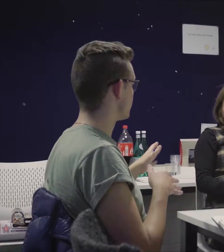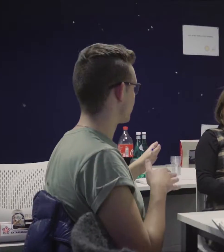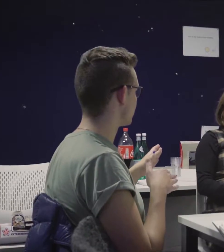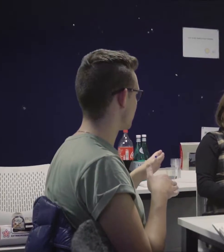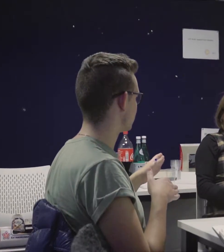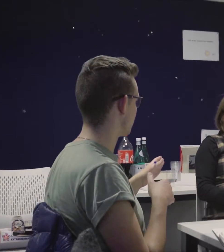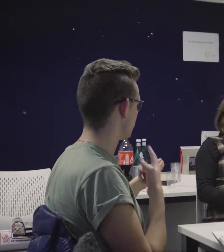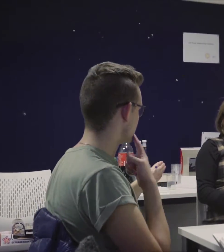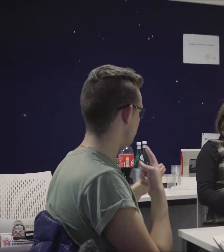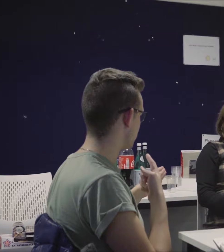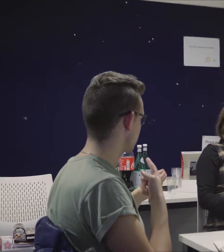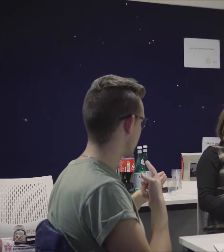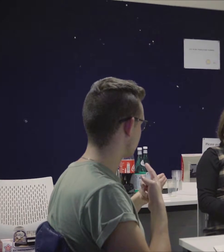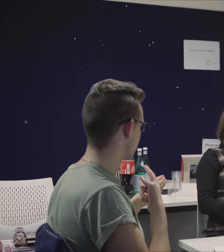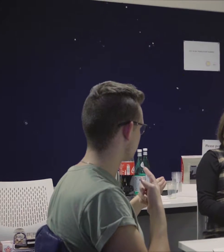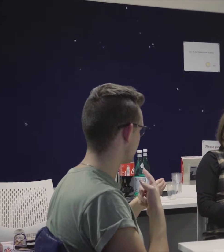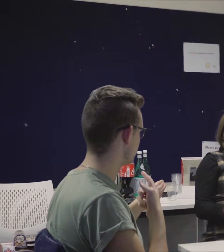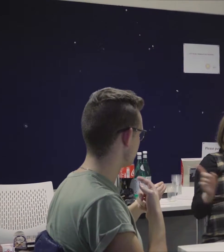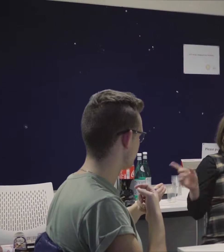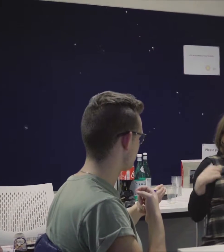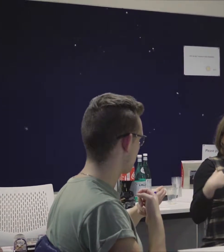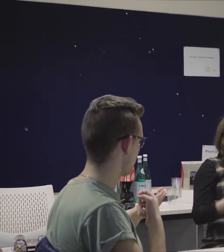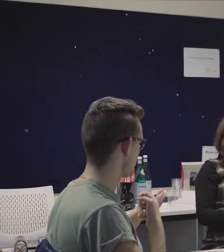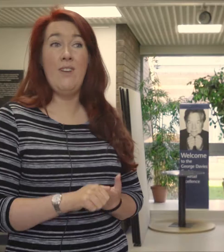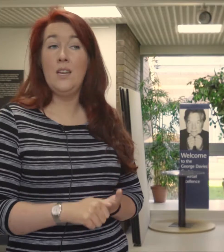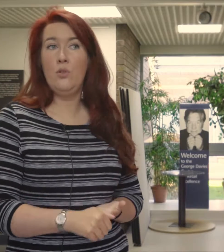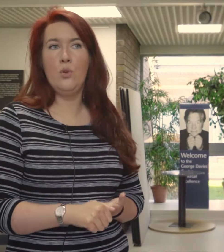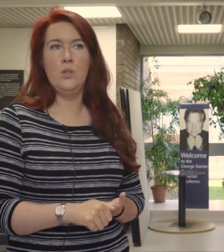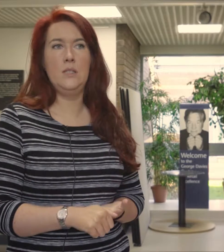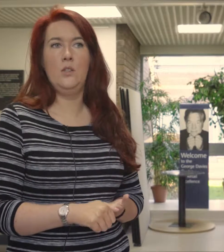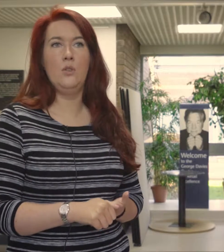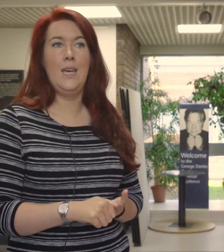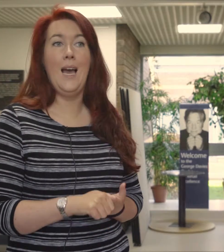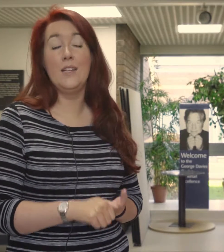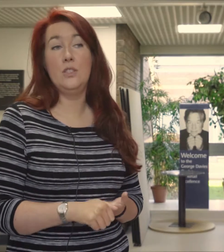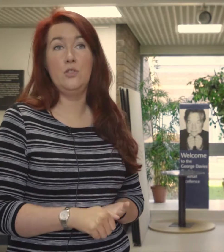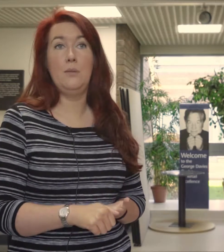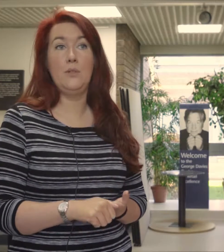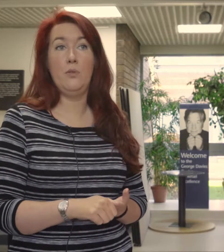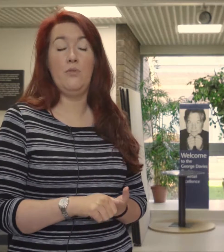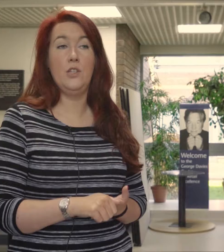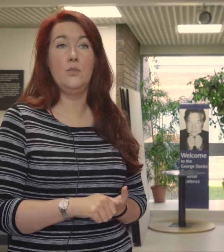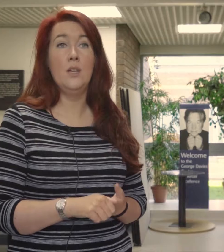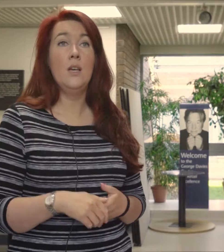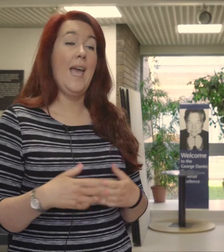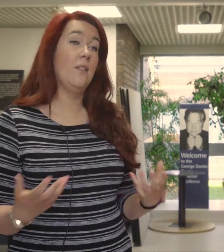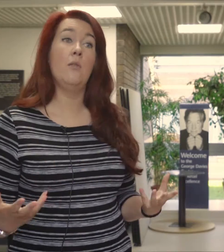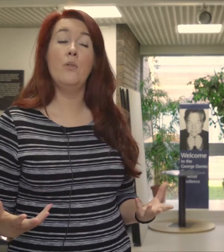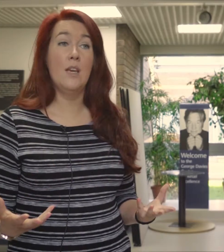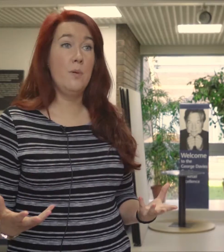of labeling and in terms of communication between ourselves. Very few courses in the UK actually train mental health professionals anything about deaf